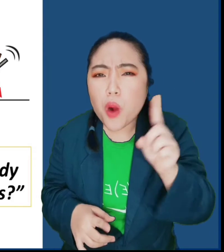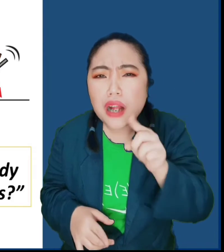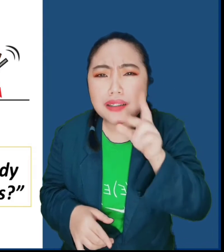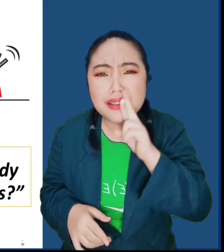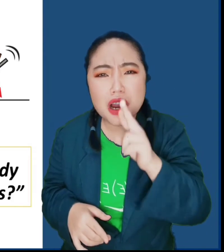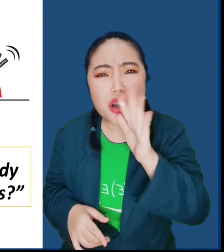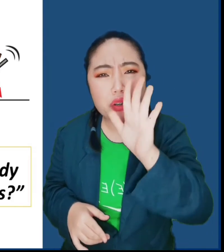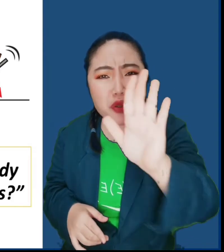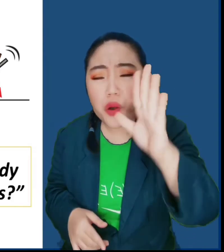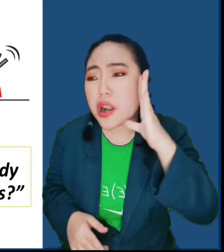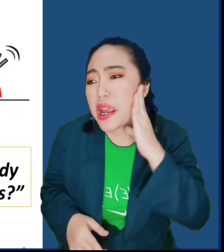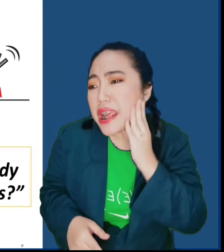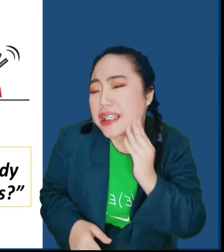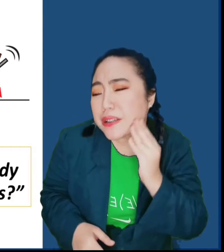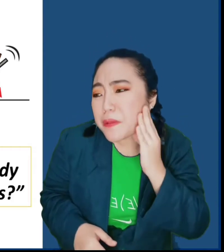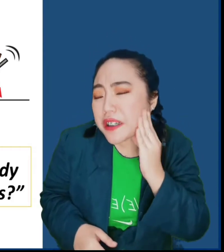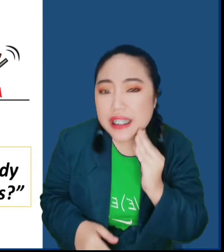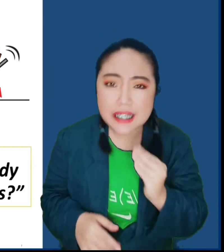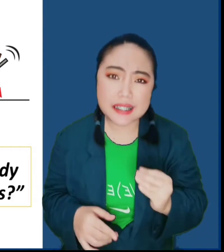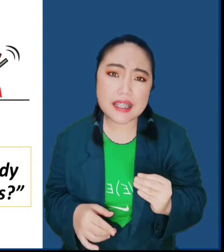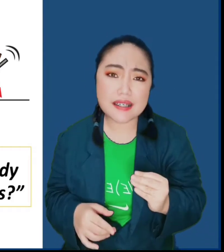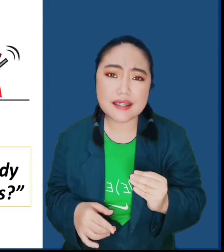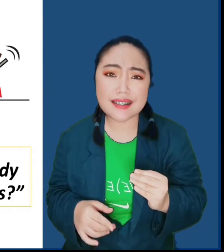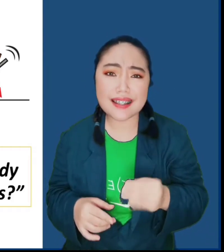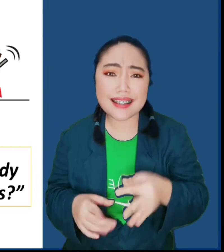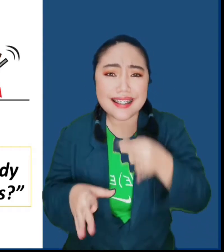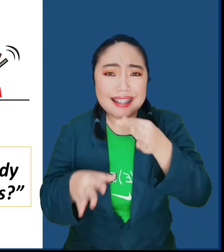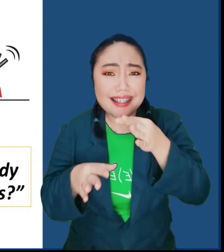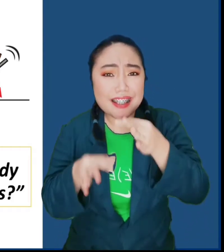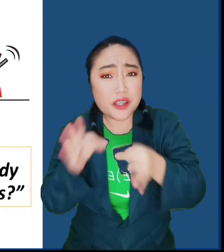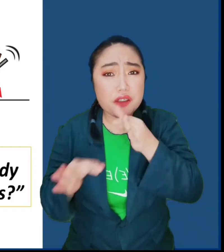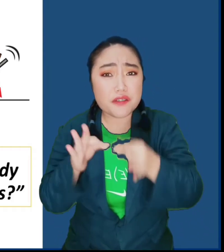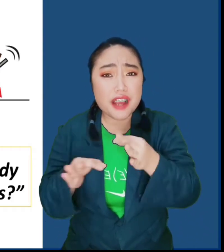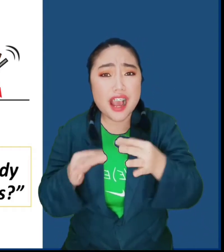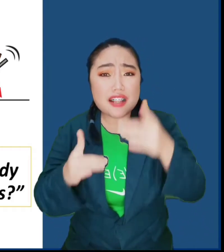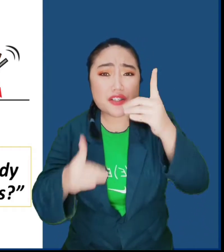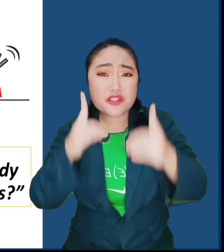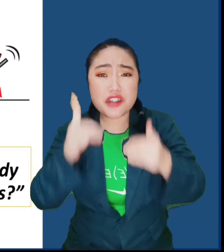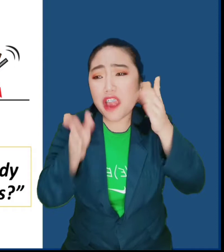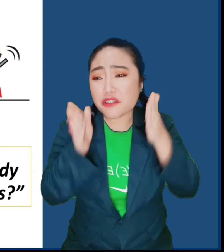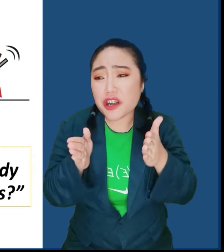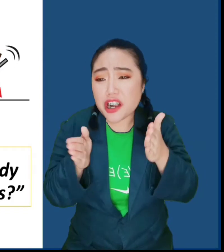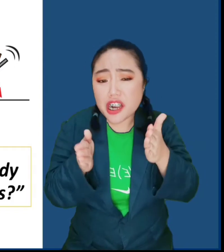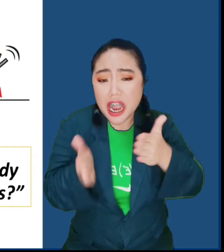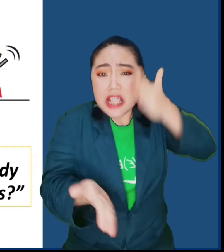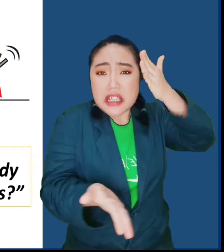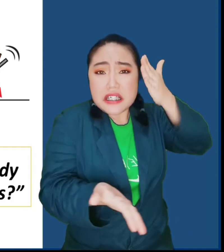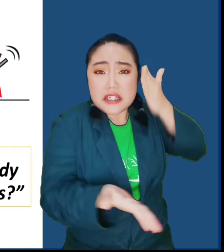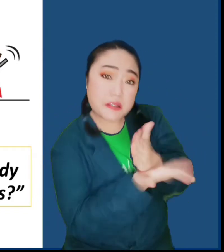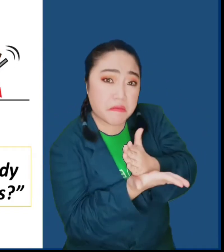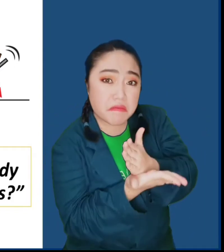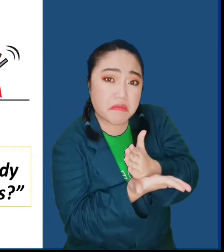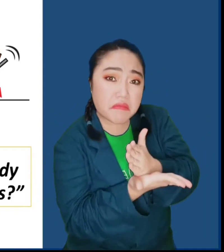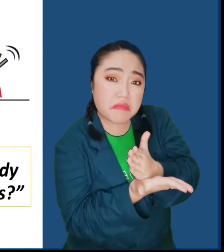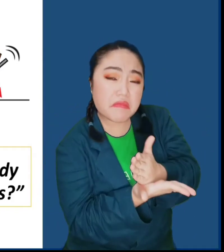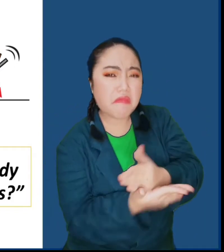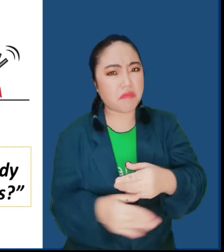I want to know what you have experienced if the